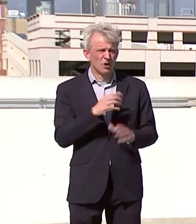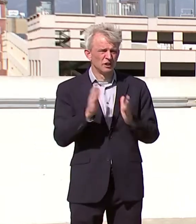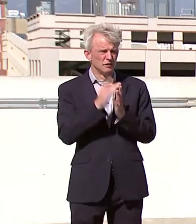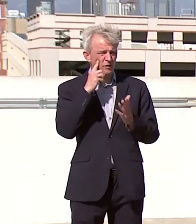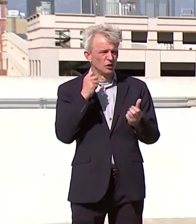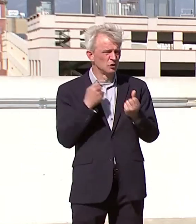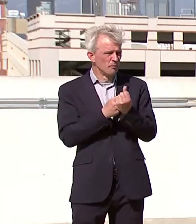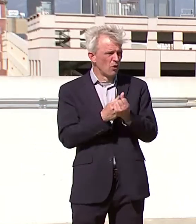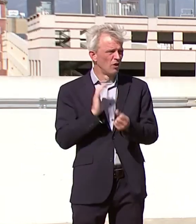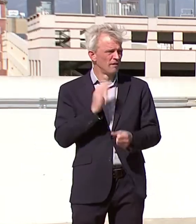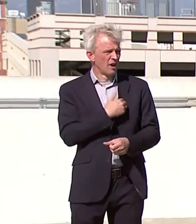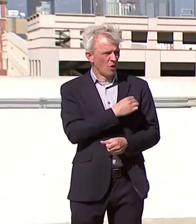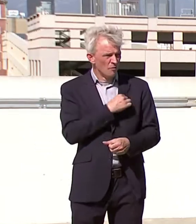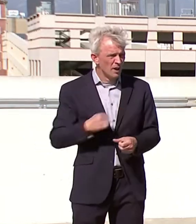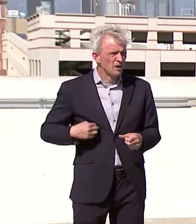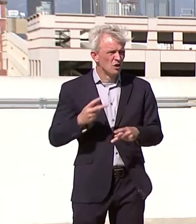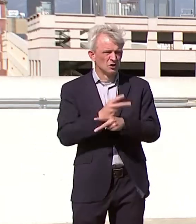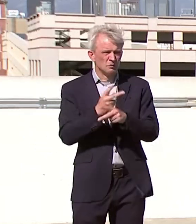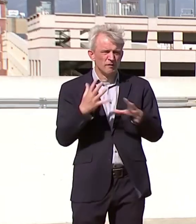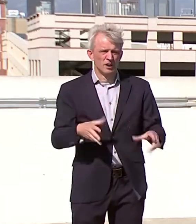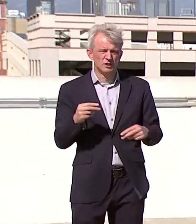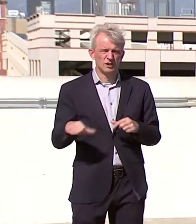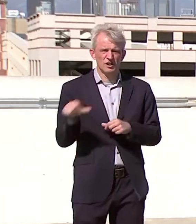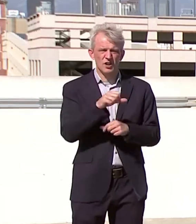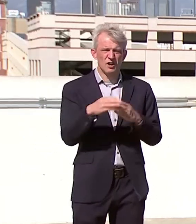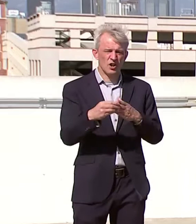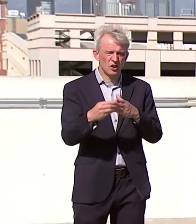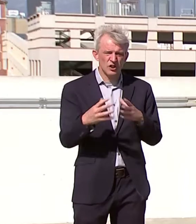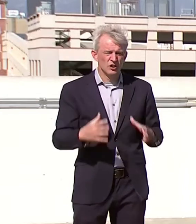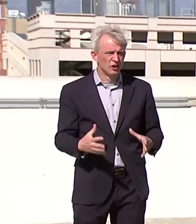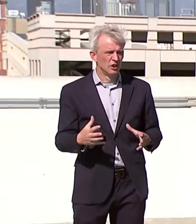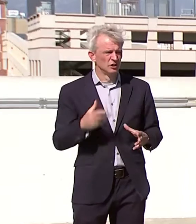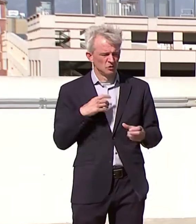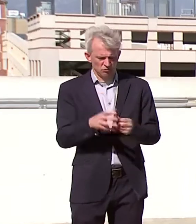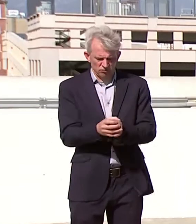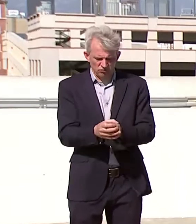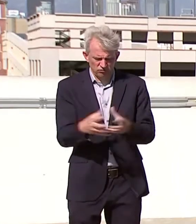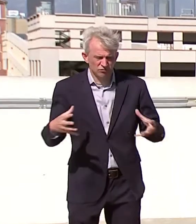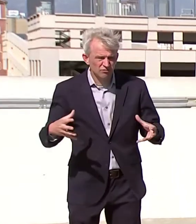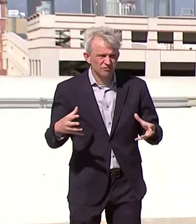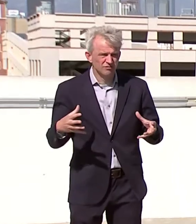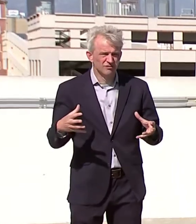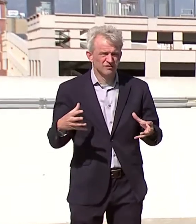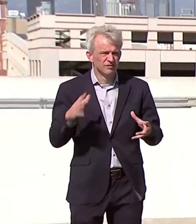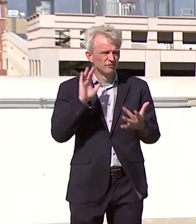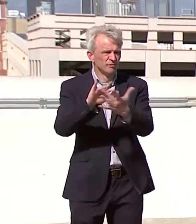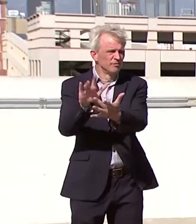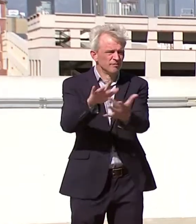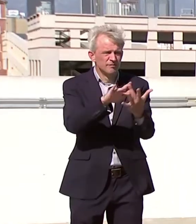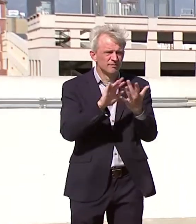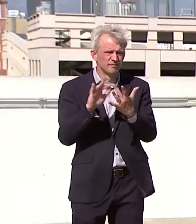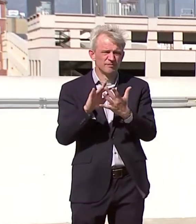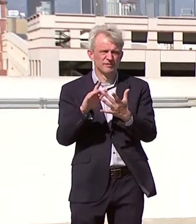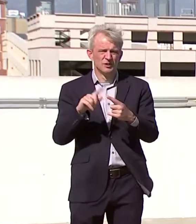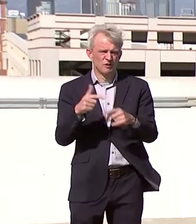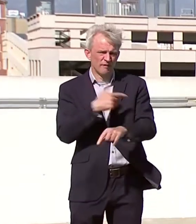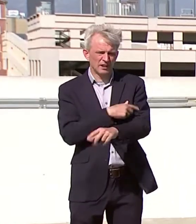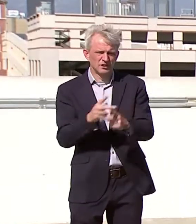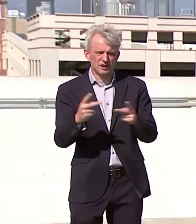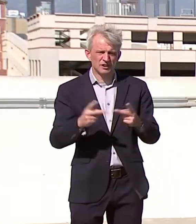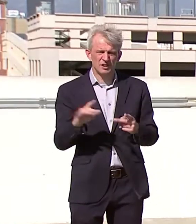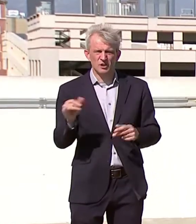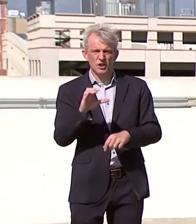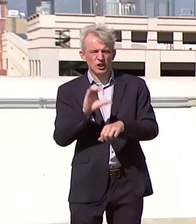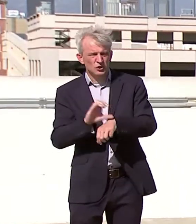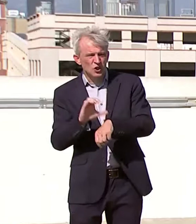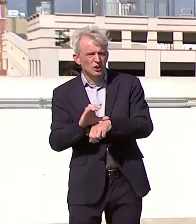mayor, supervisor, and other leaders as we expand our outreach to include vaccination sites like at churches and